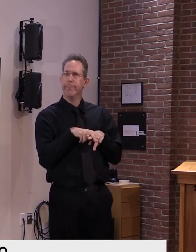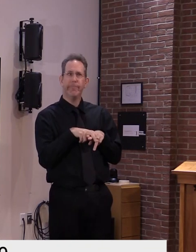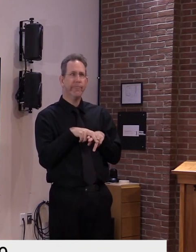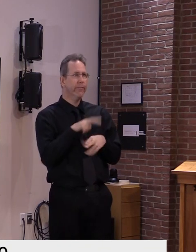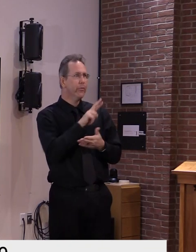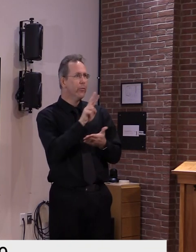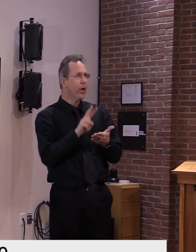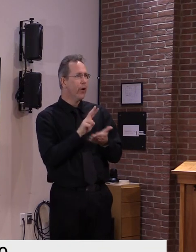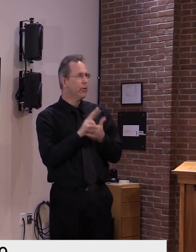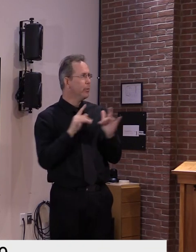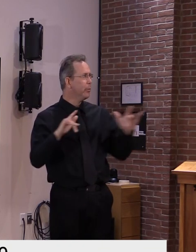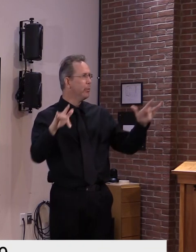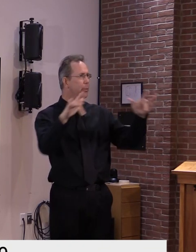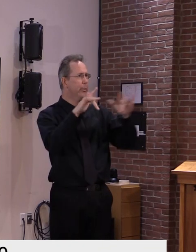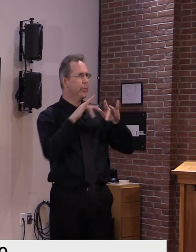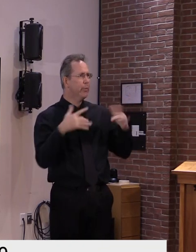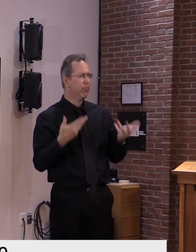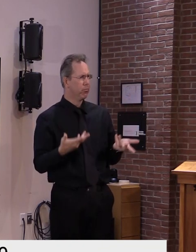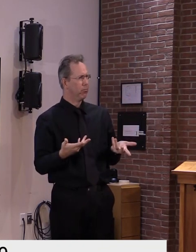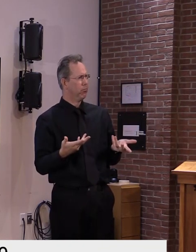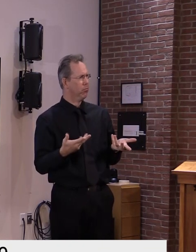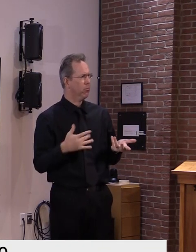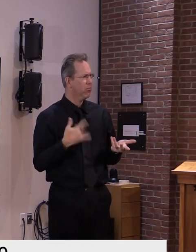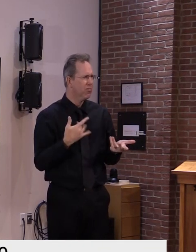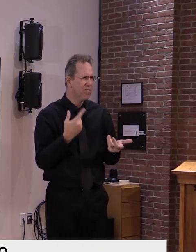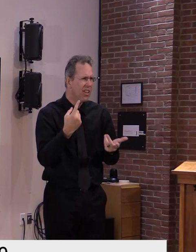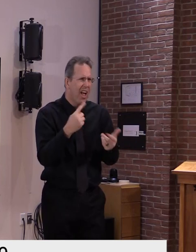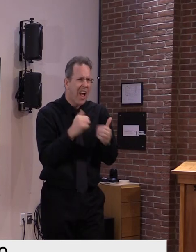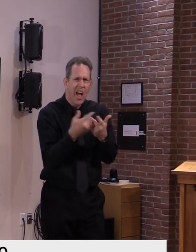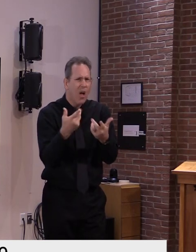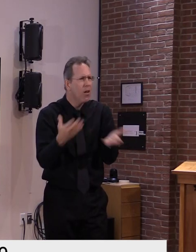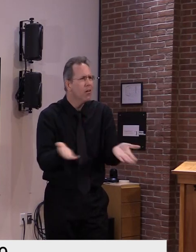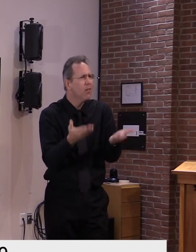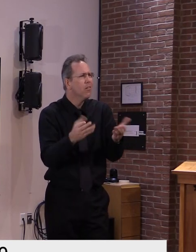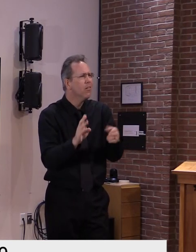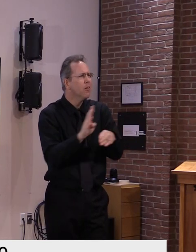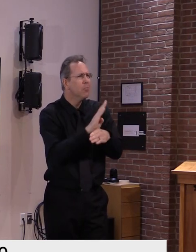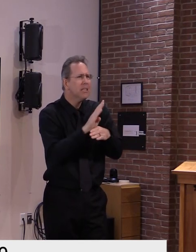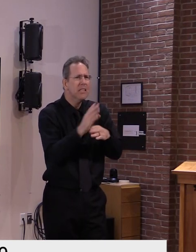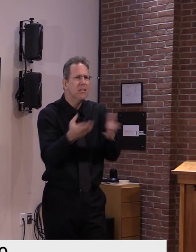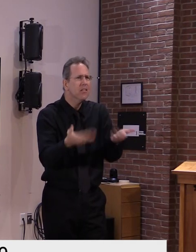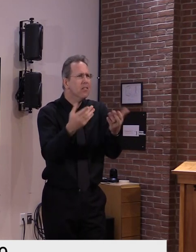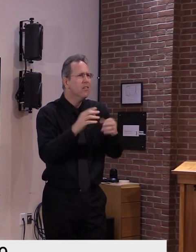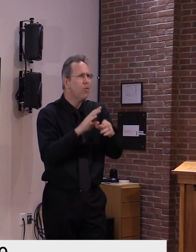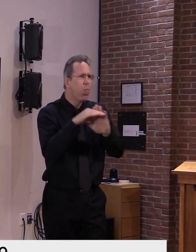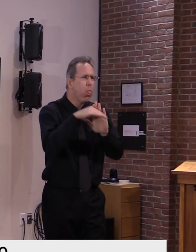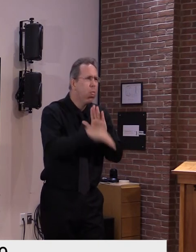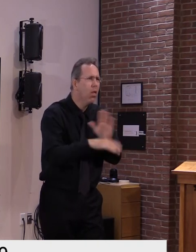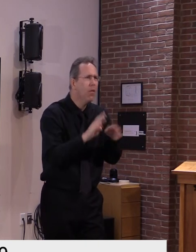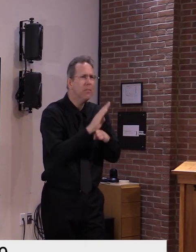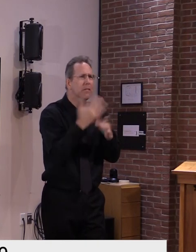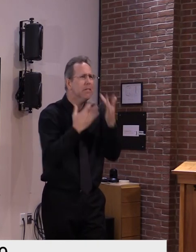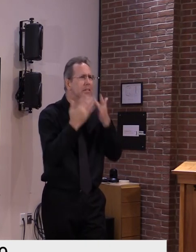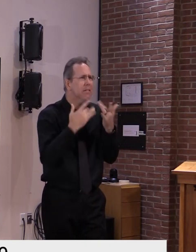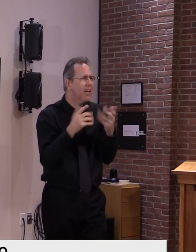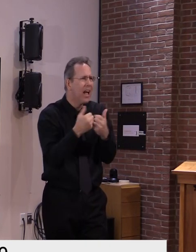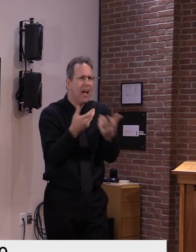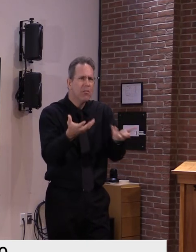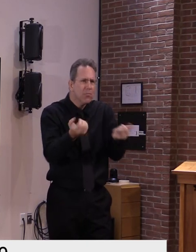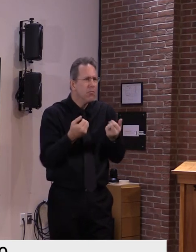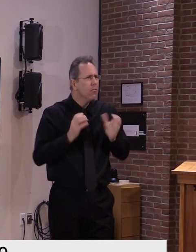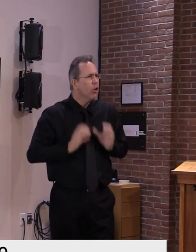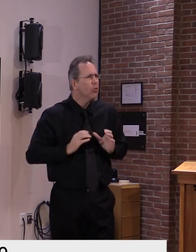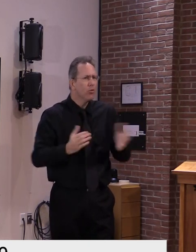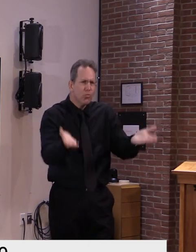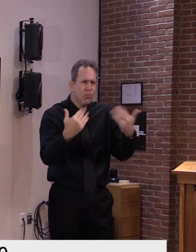to help encourage them to patronize their favorite establishments to keep them going? And kind of a second part of